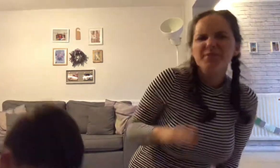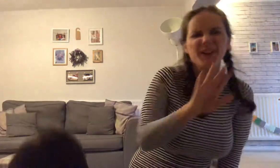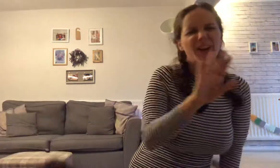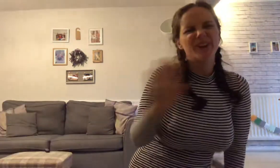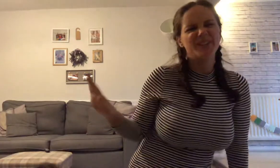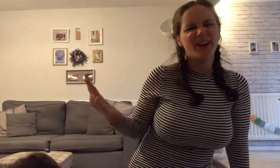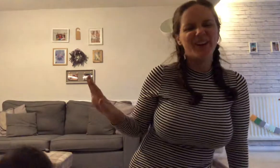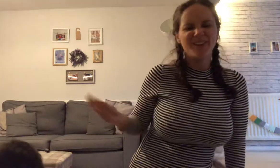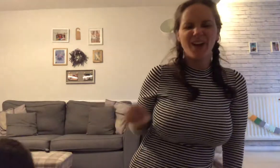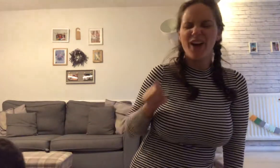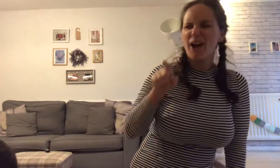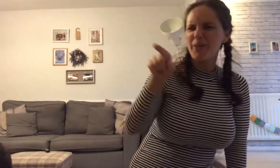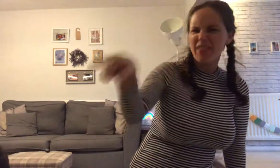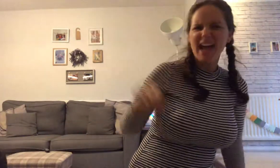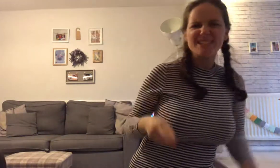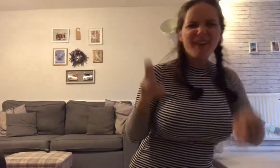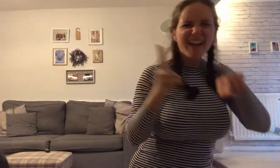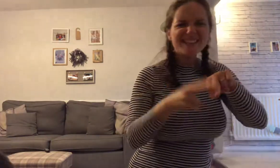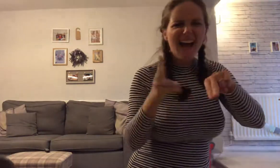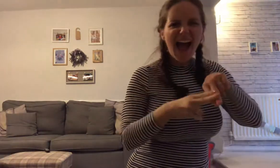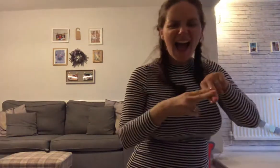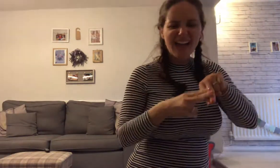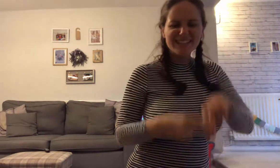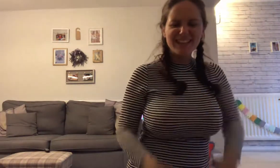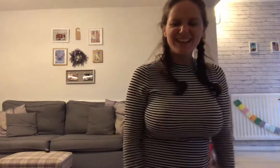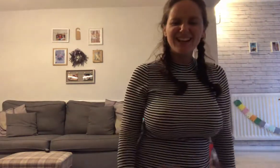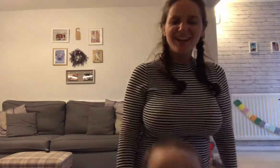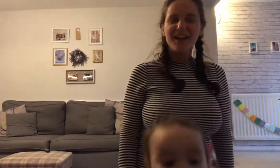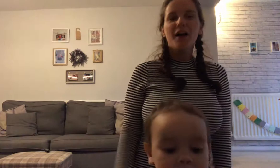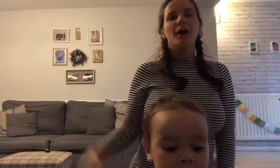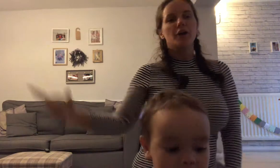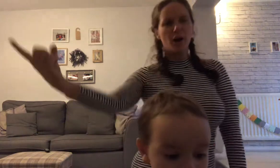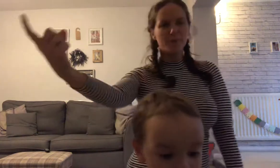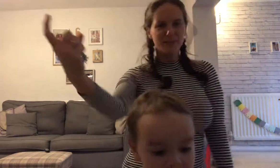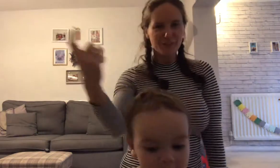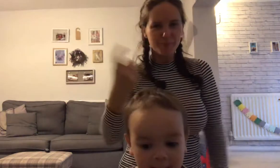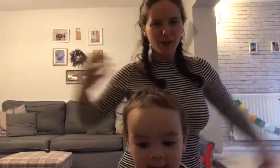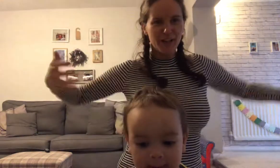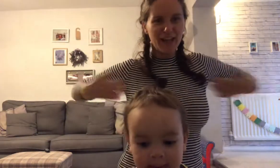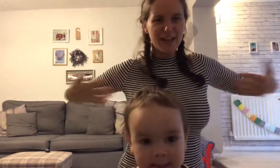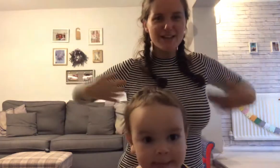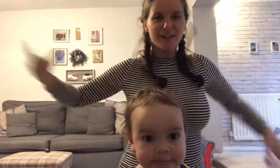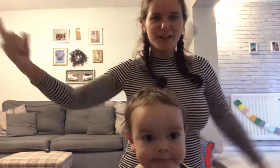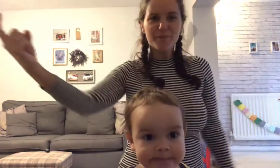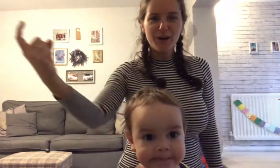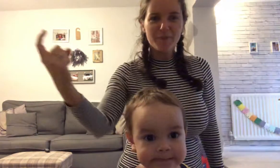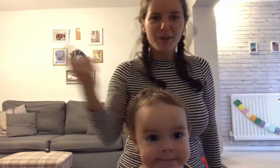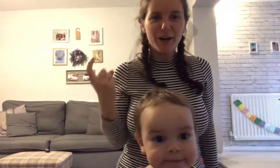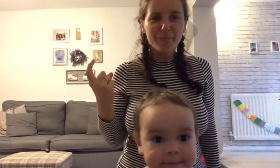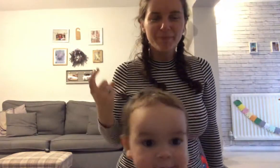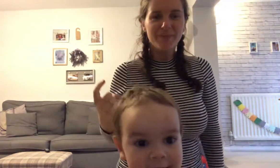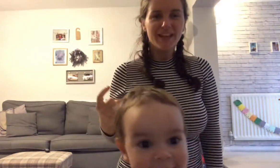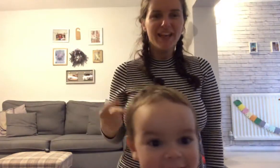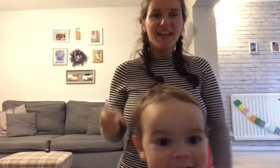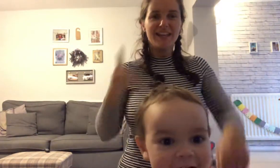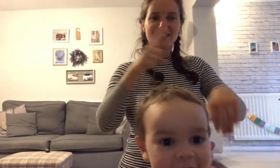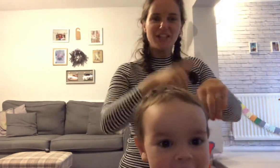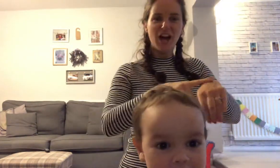No, no, no, that's my dad. Come, little monkey, come, come, come. It's